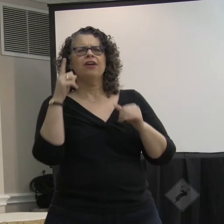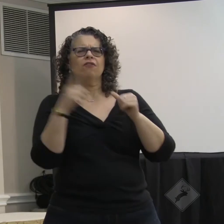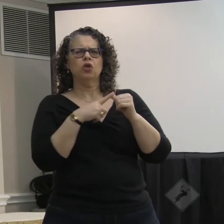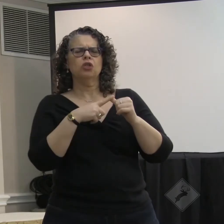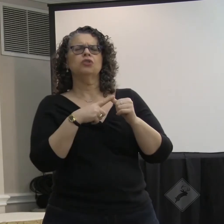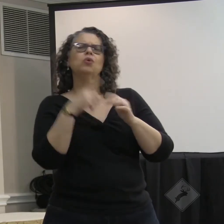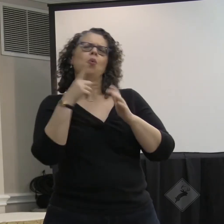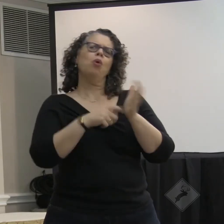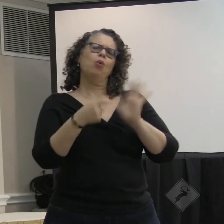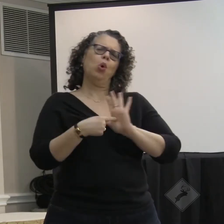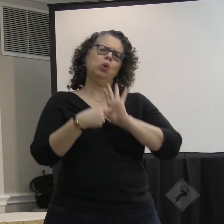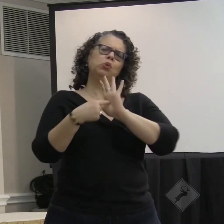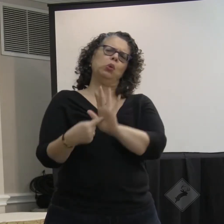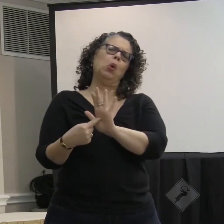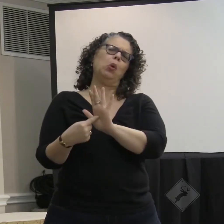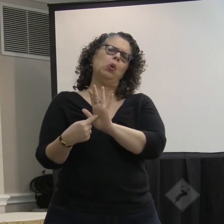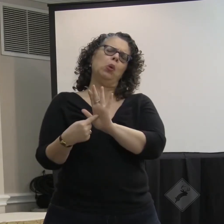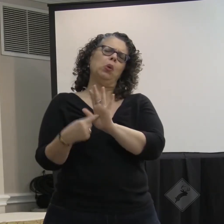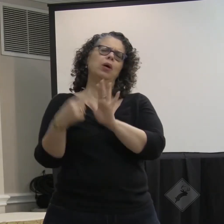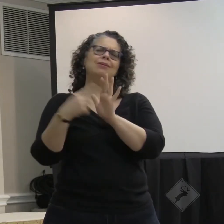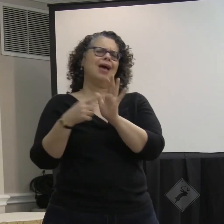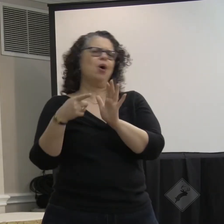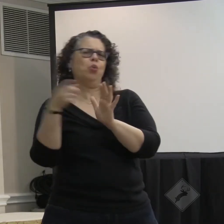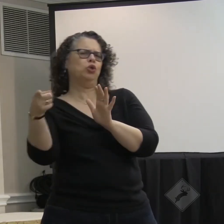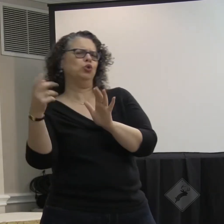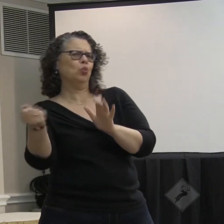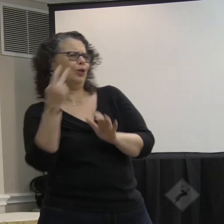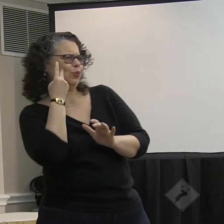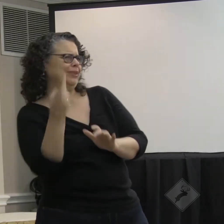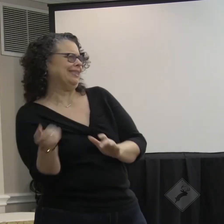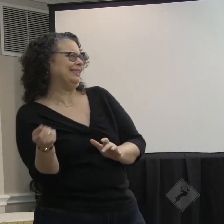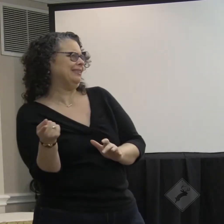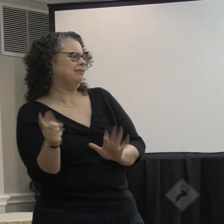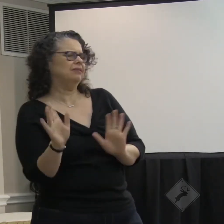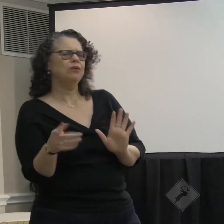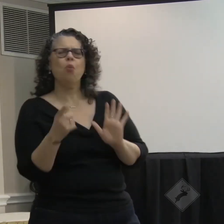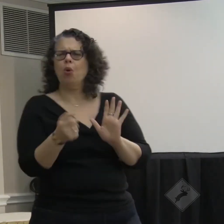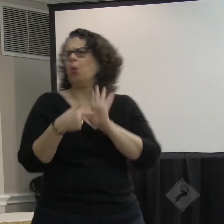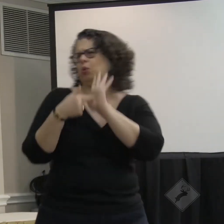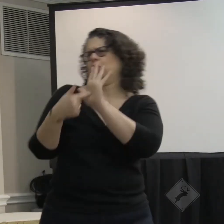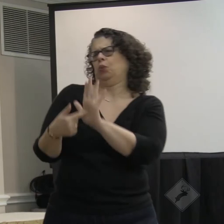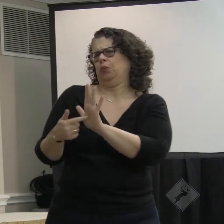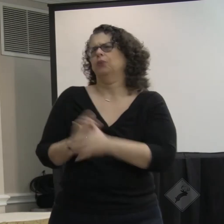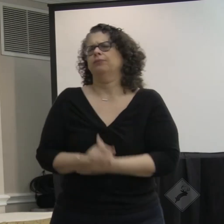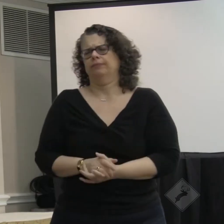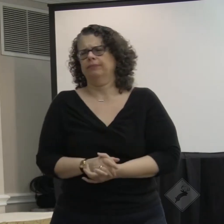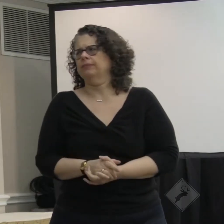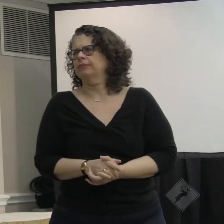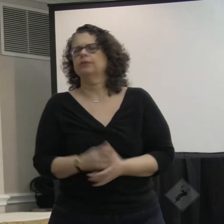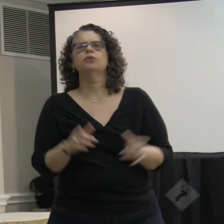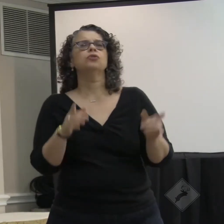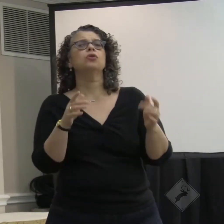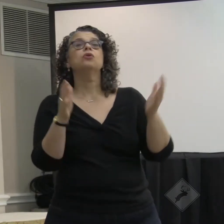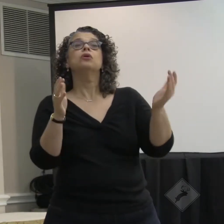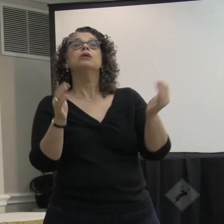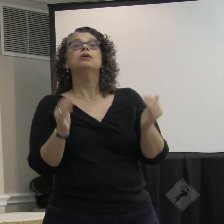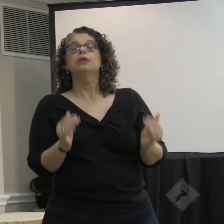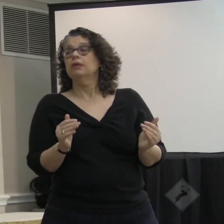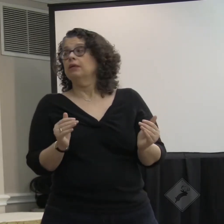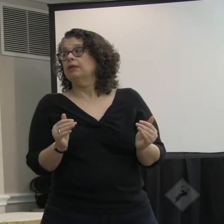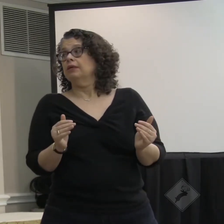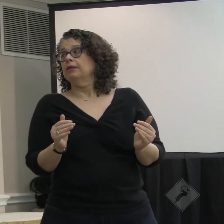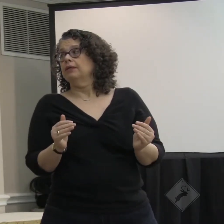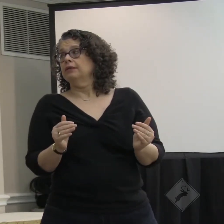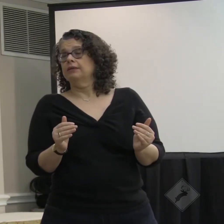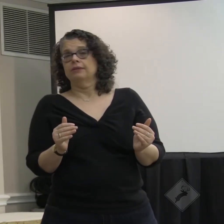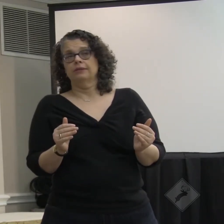you want to convey, not the image that they want you to convey. So along with that, I know